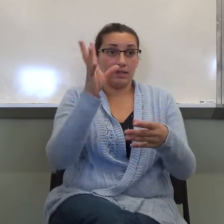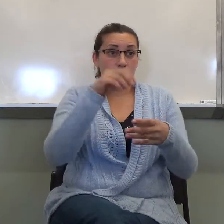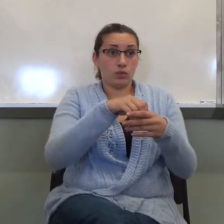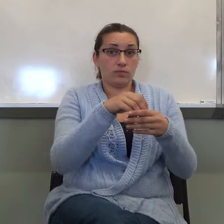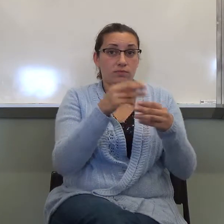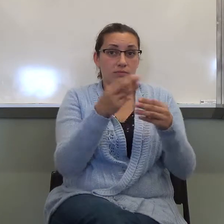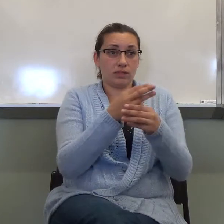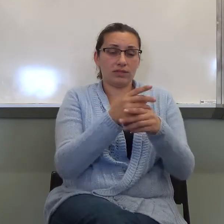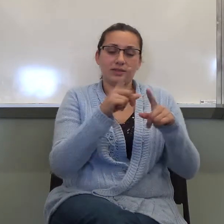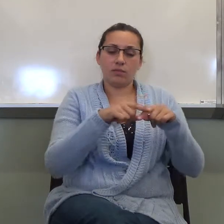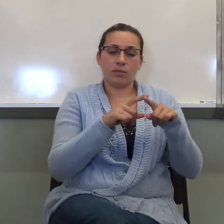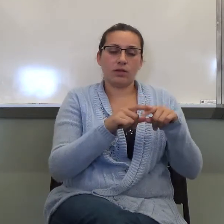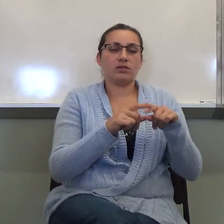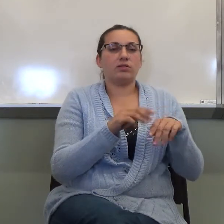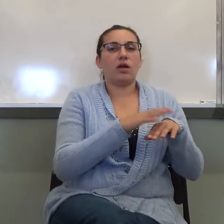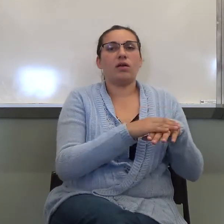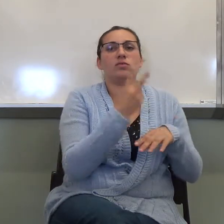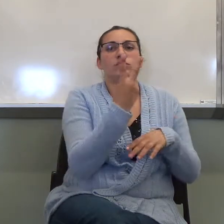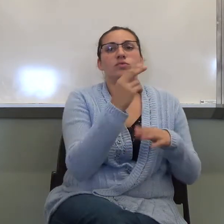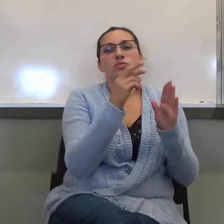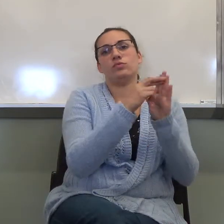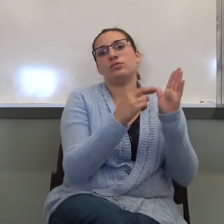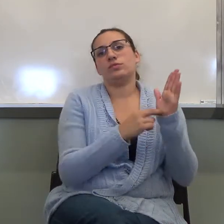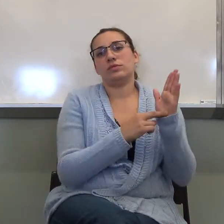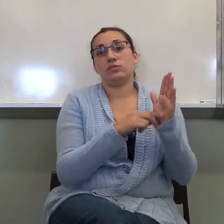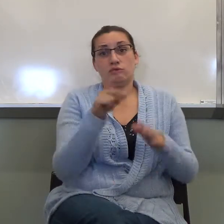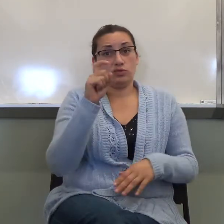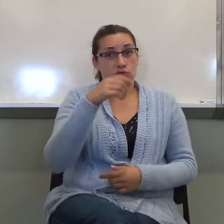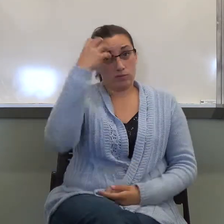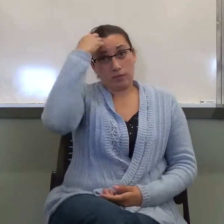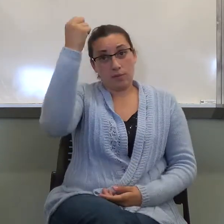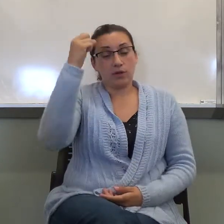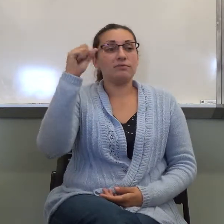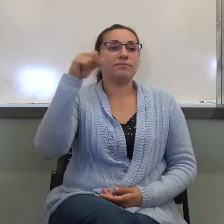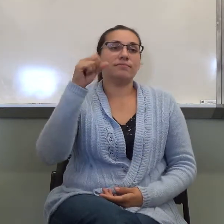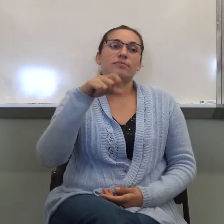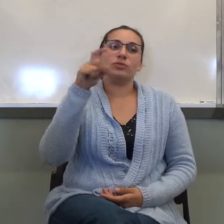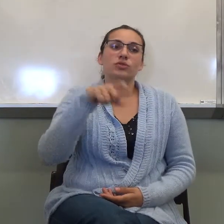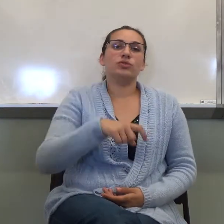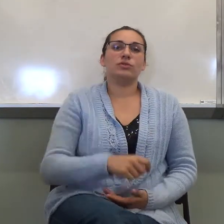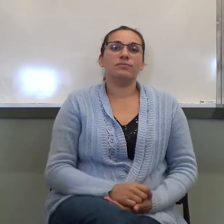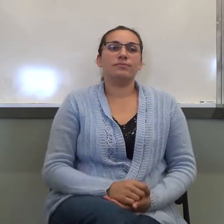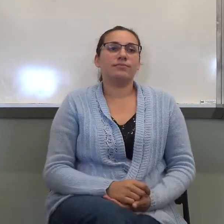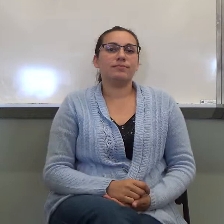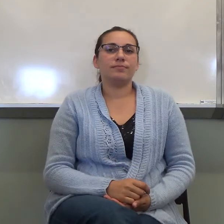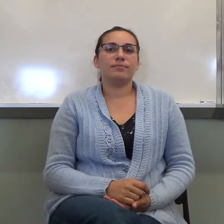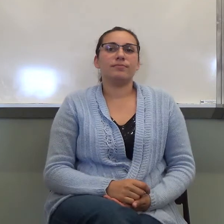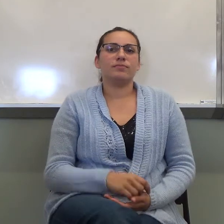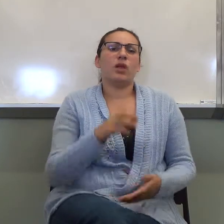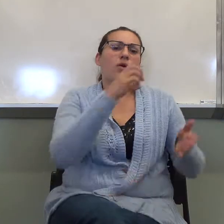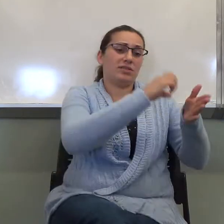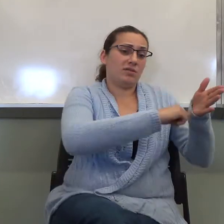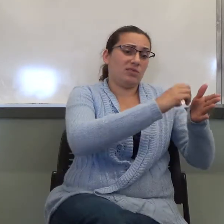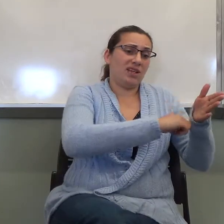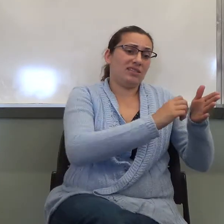two rules. So should you commit them to memory? Yeah, you should. You say, oh no, subtraction is different. Nope,